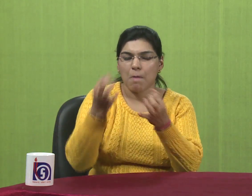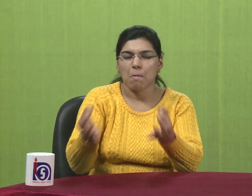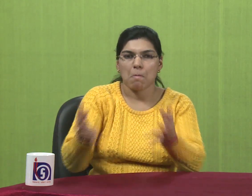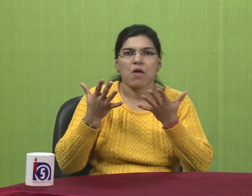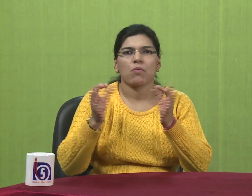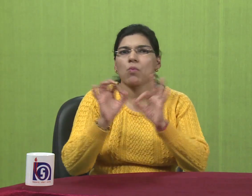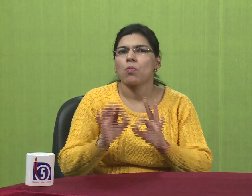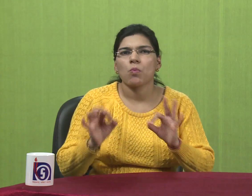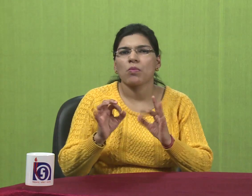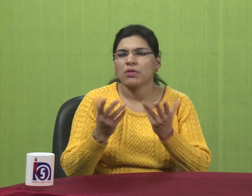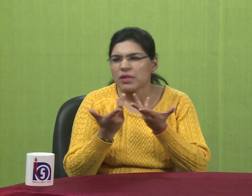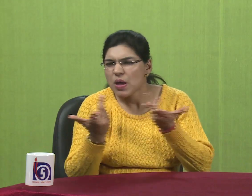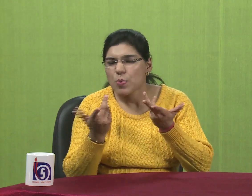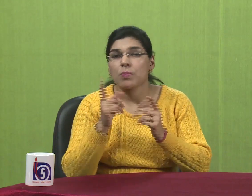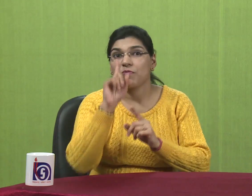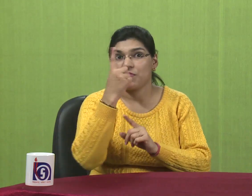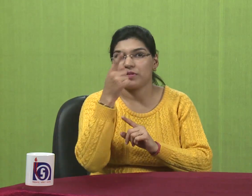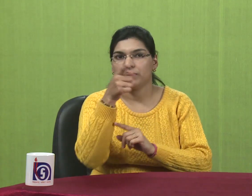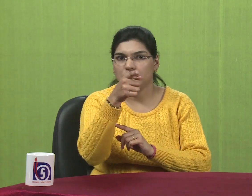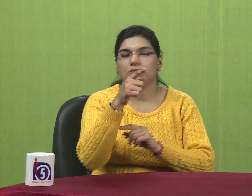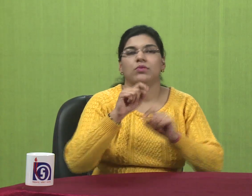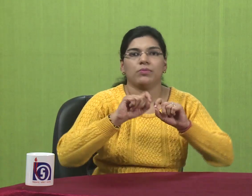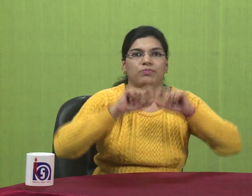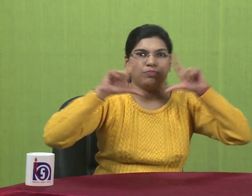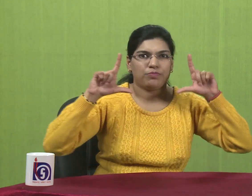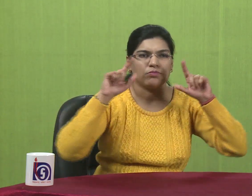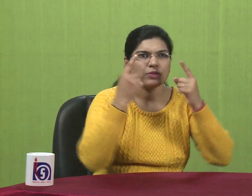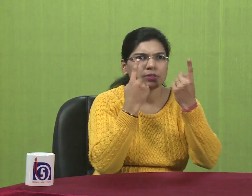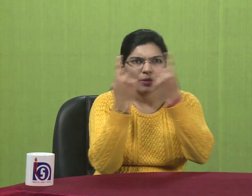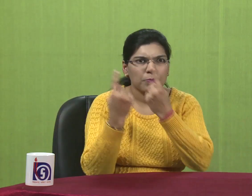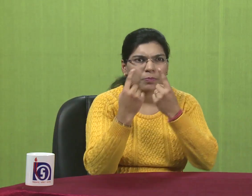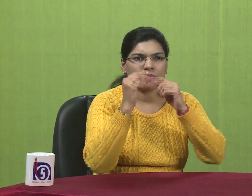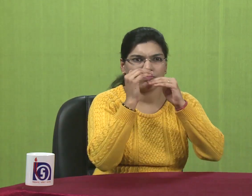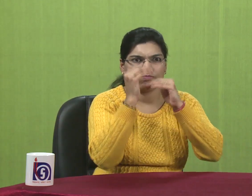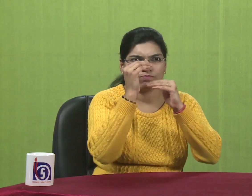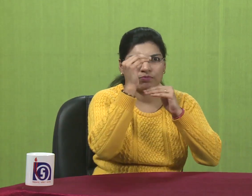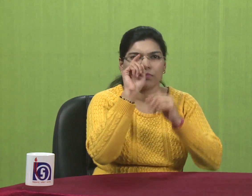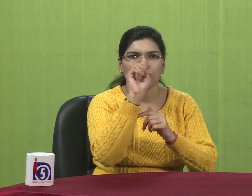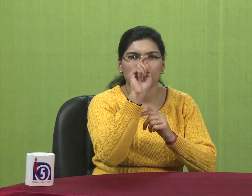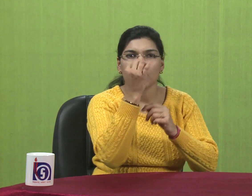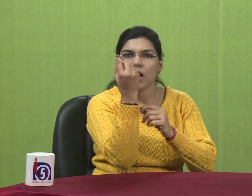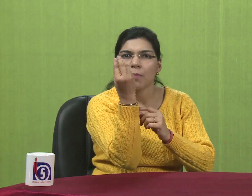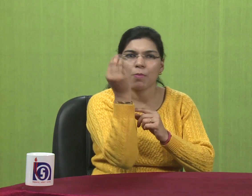By selecting the paragraph and changing its alignment, outline level,